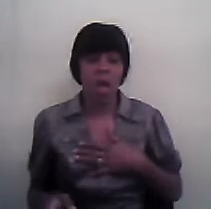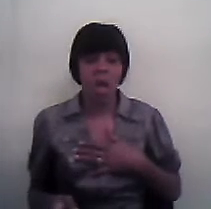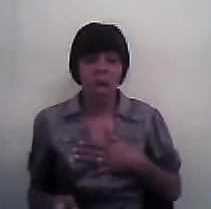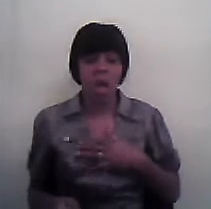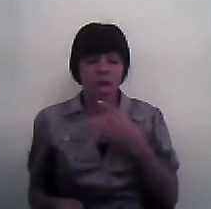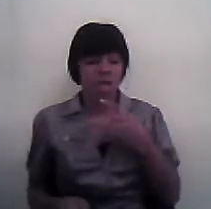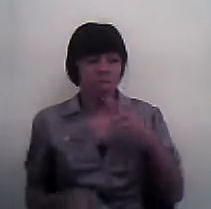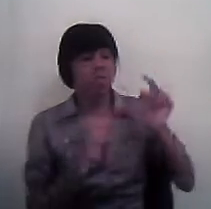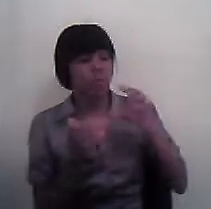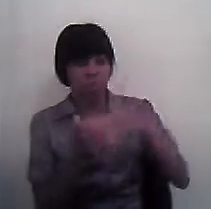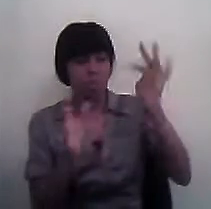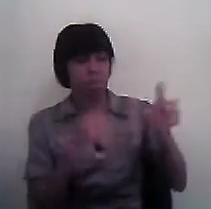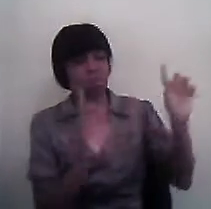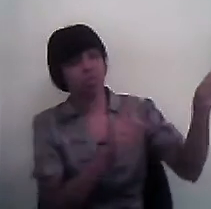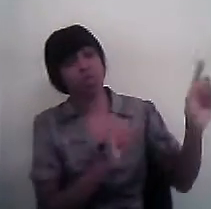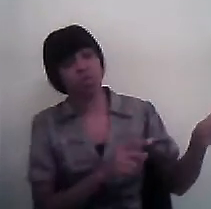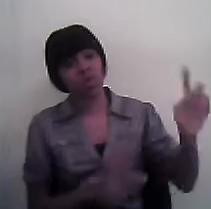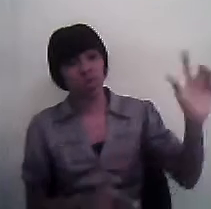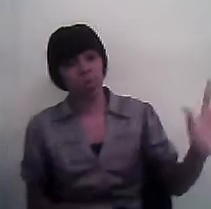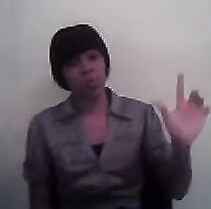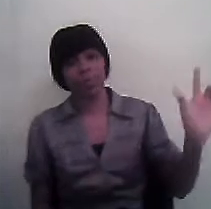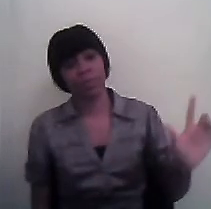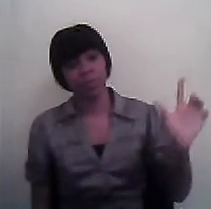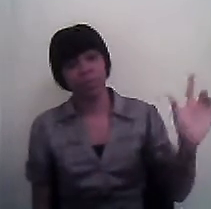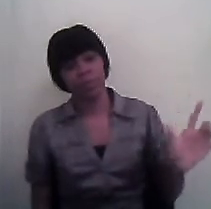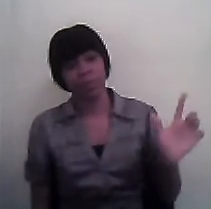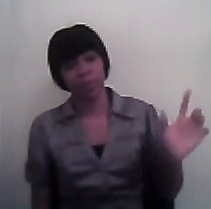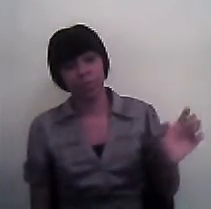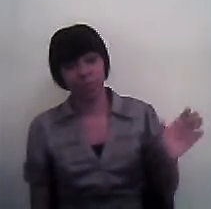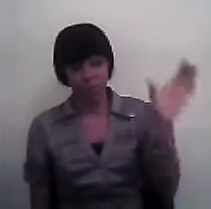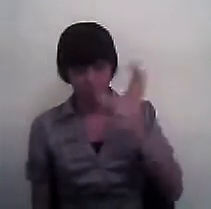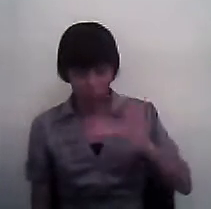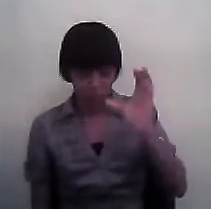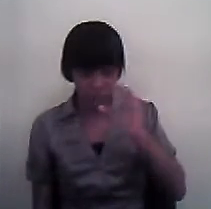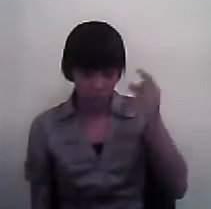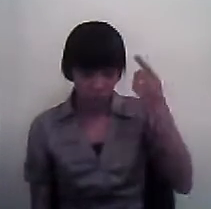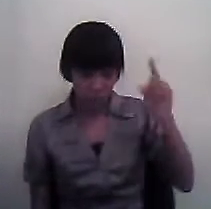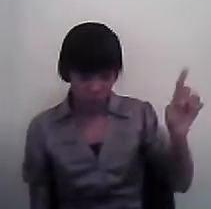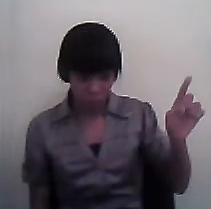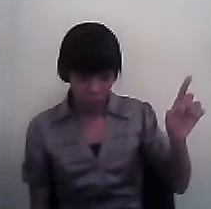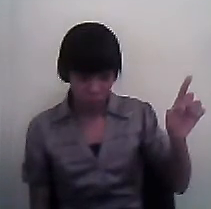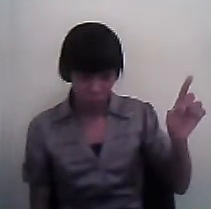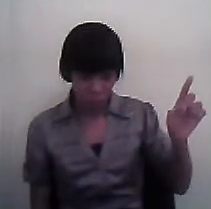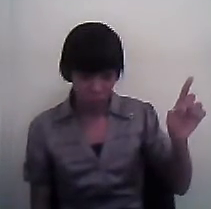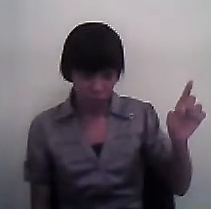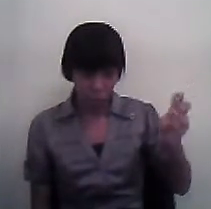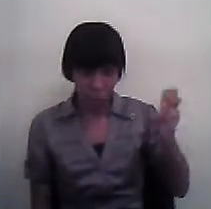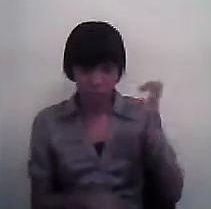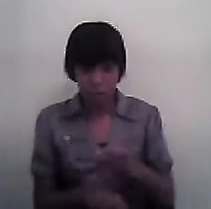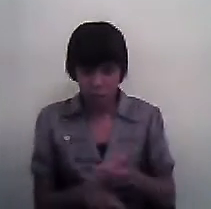look for an issue that came up in the reading that we were doing so that they're getting exposure to the textbook writing and